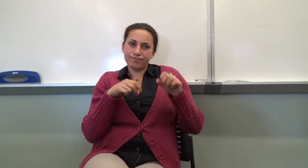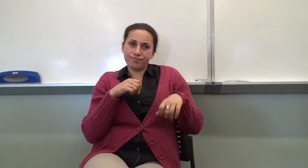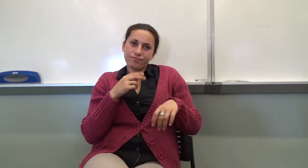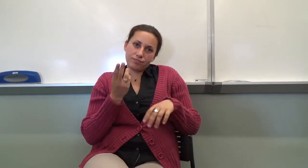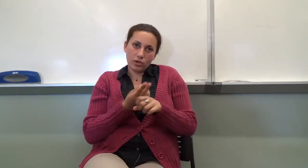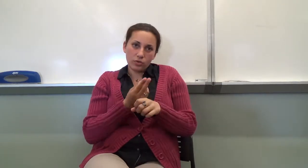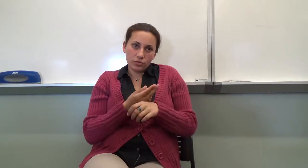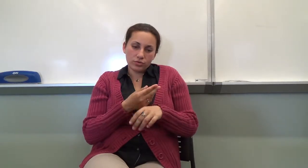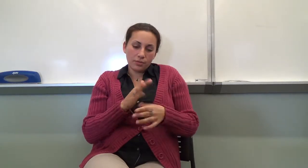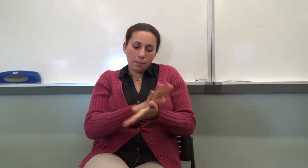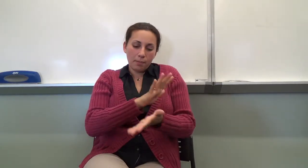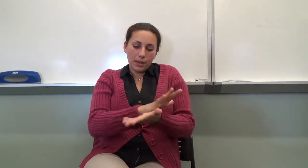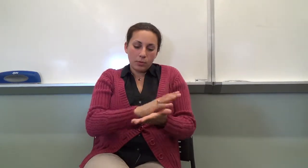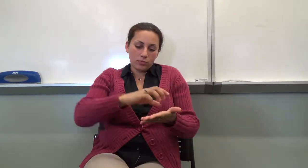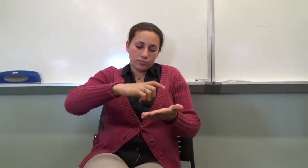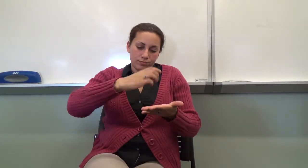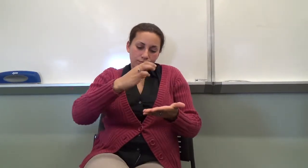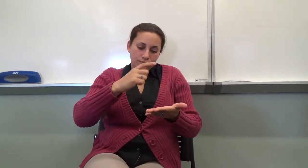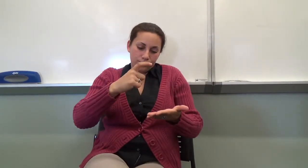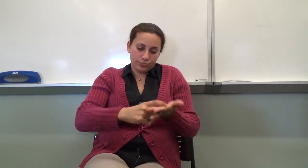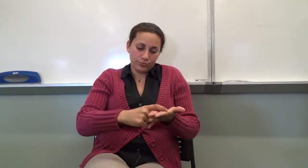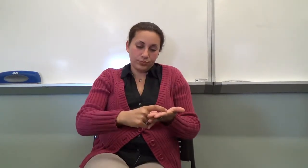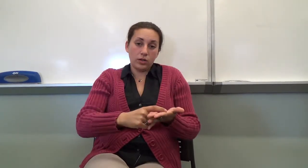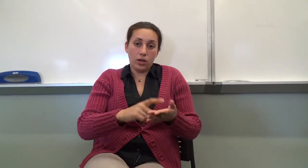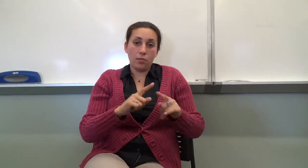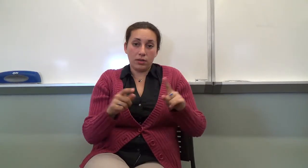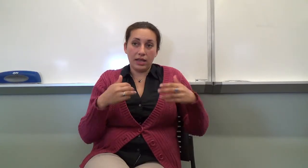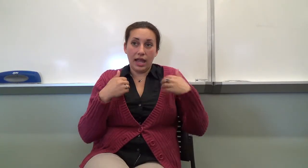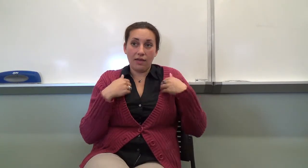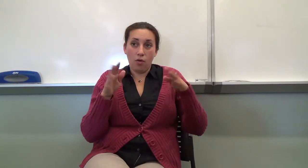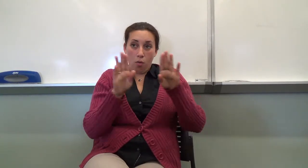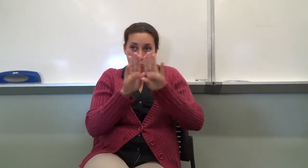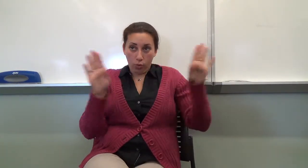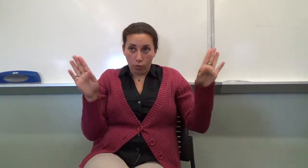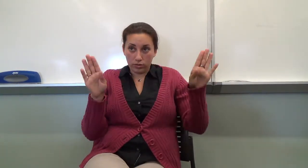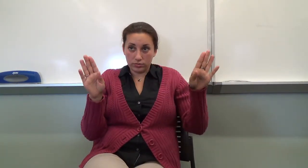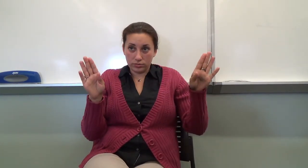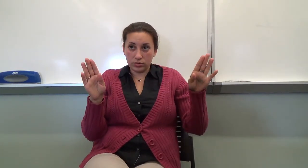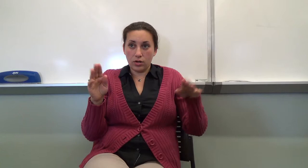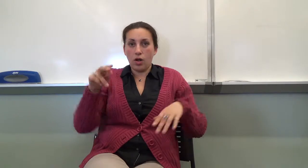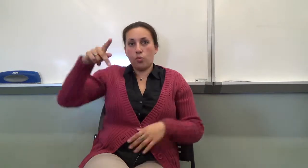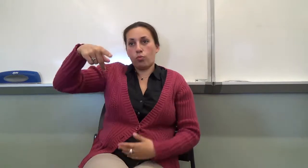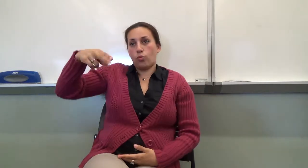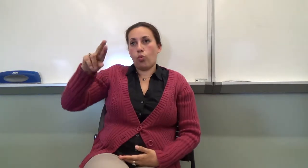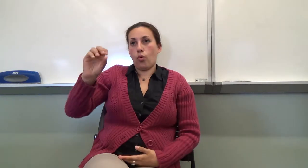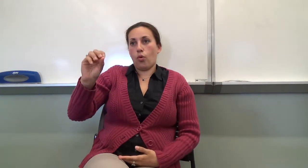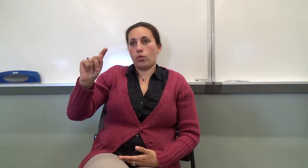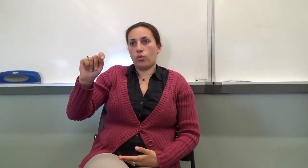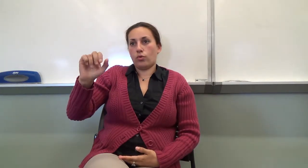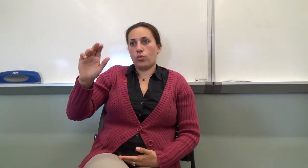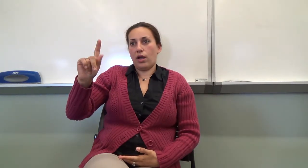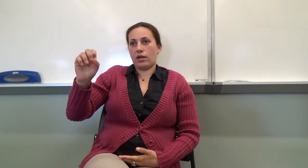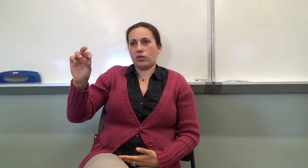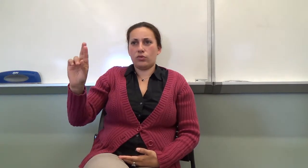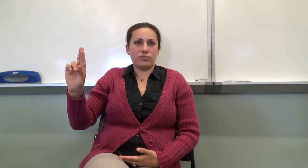angle here, but they do make board protractors, but darned if I can find one since they redid the building. So I'll have to use this